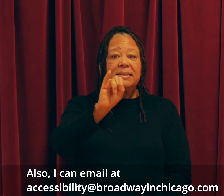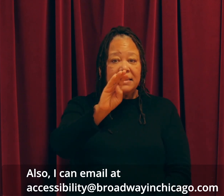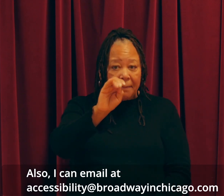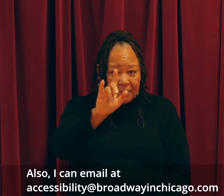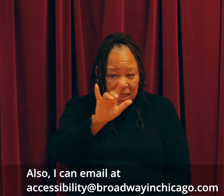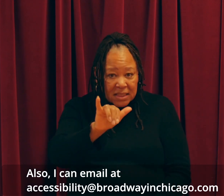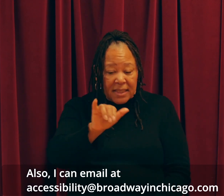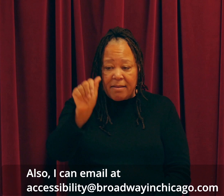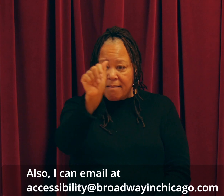accessibility@broadwayinchicago.com.